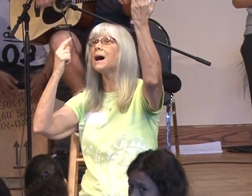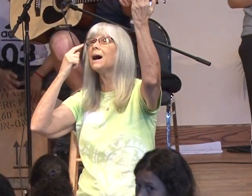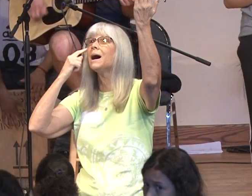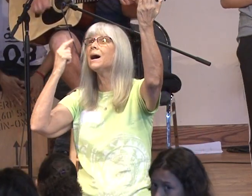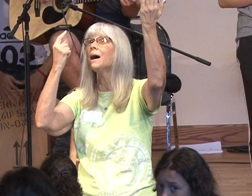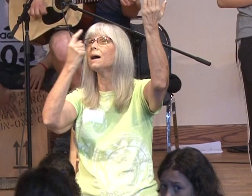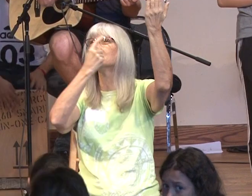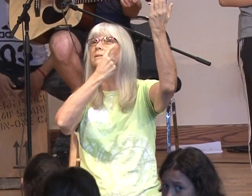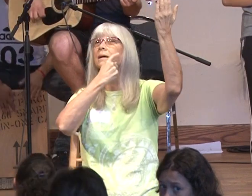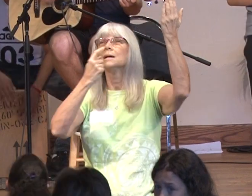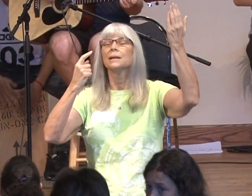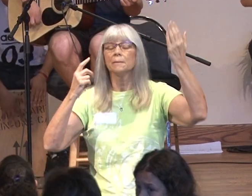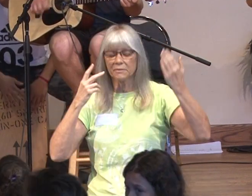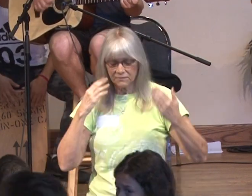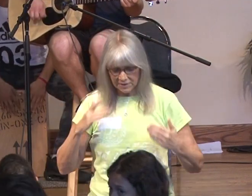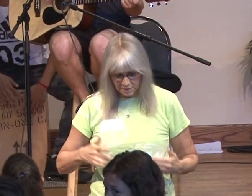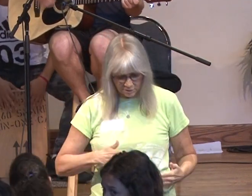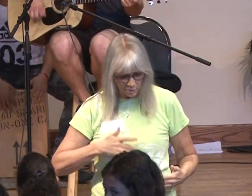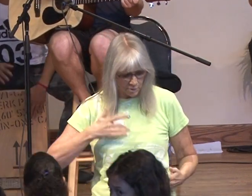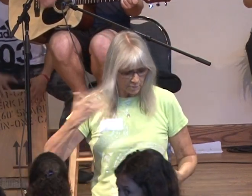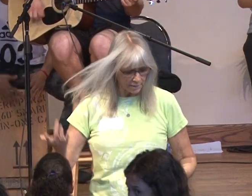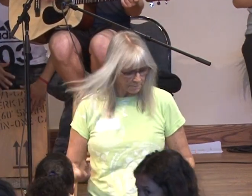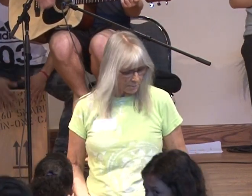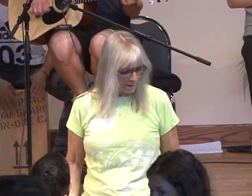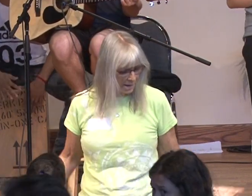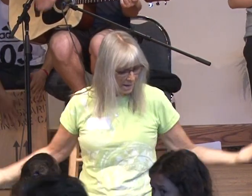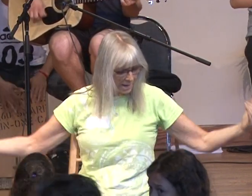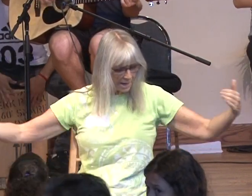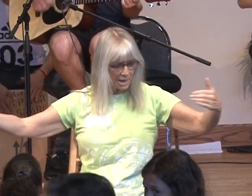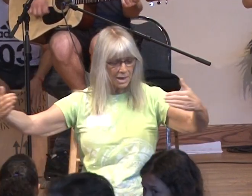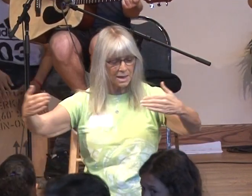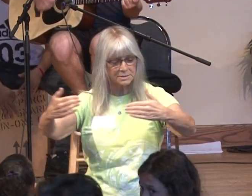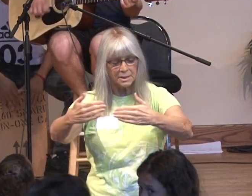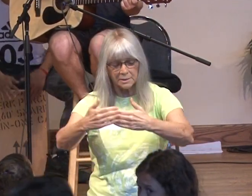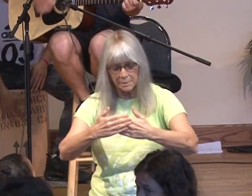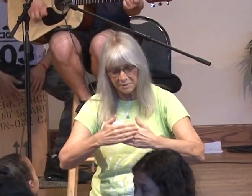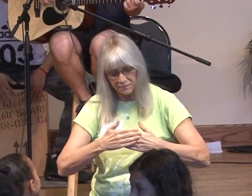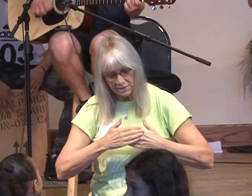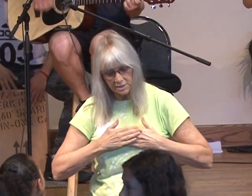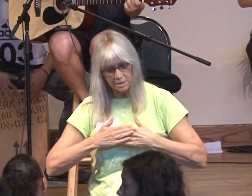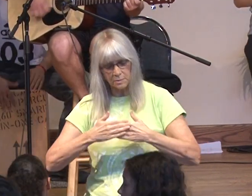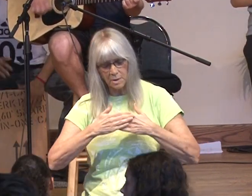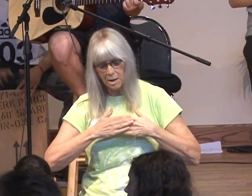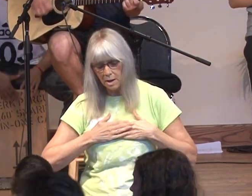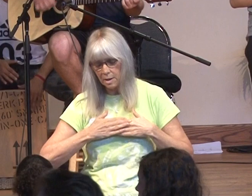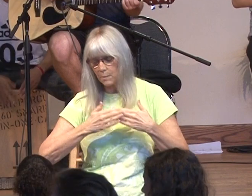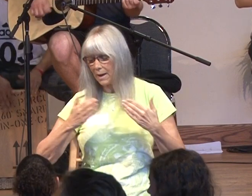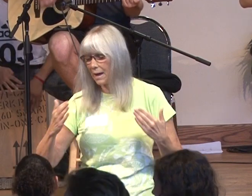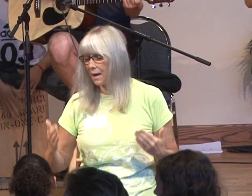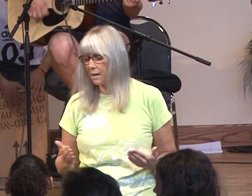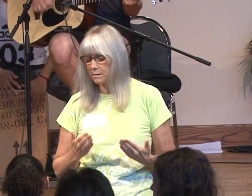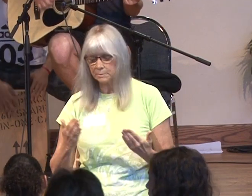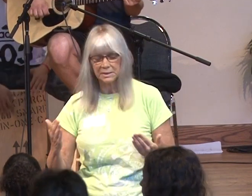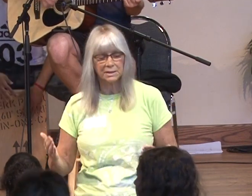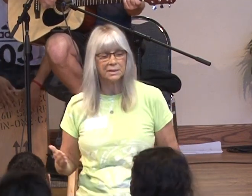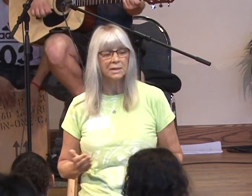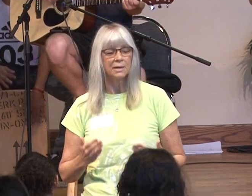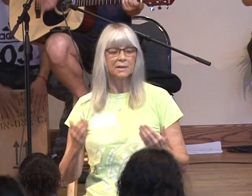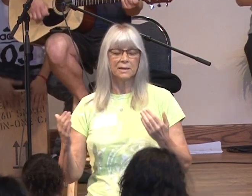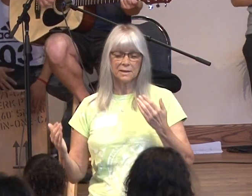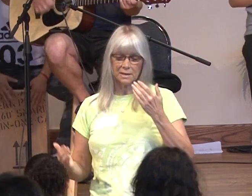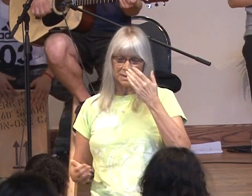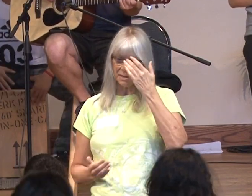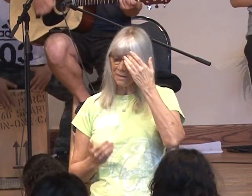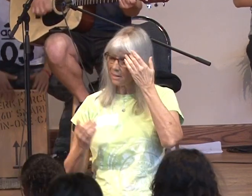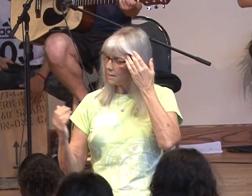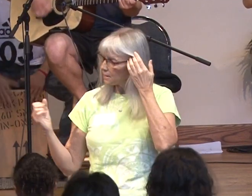your eyes. Let me feel your embrace. Let me feel you all around me.